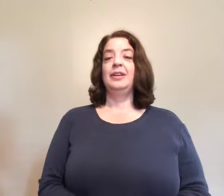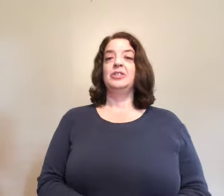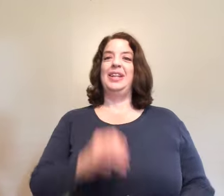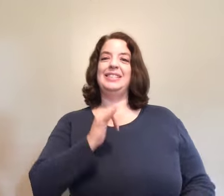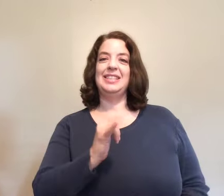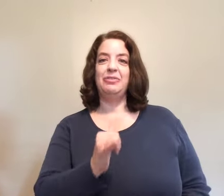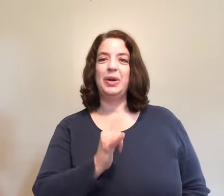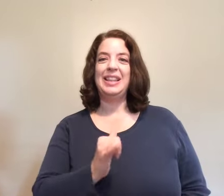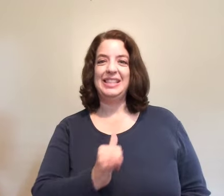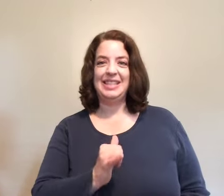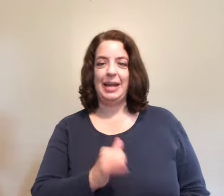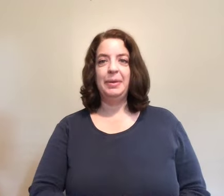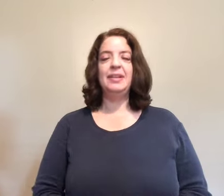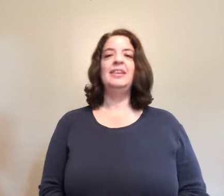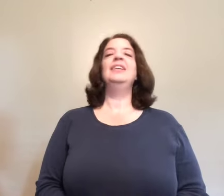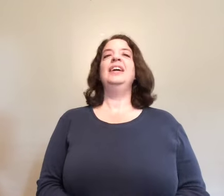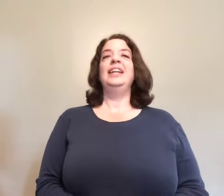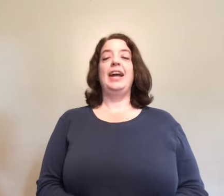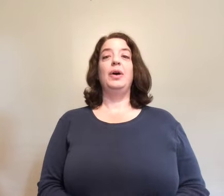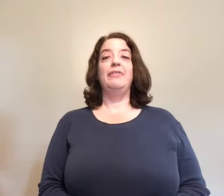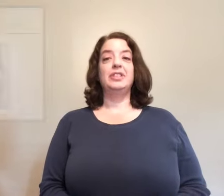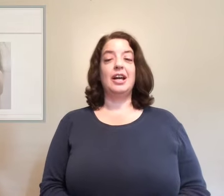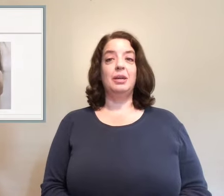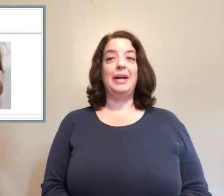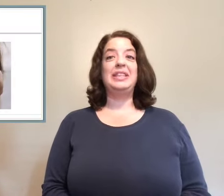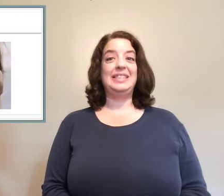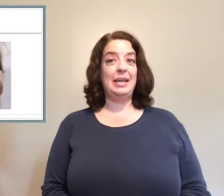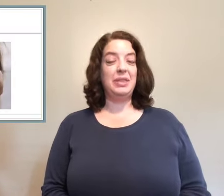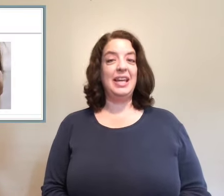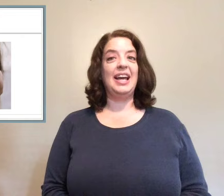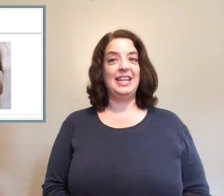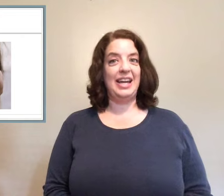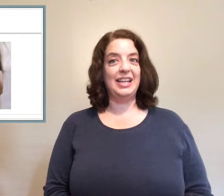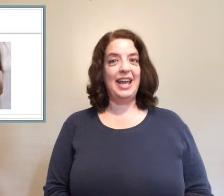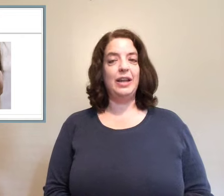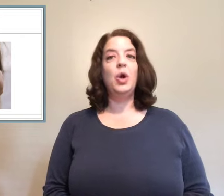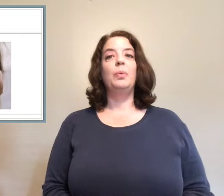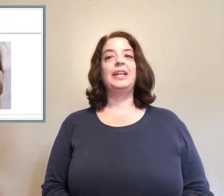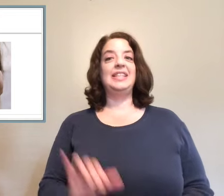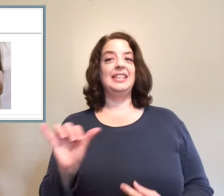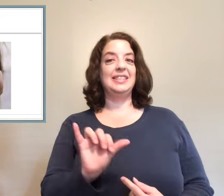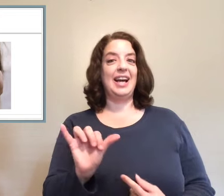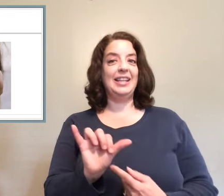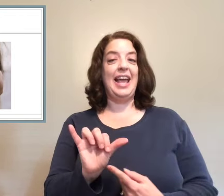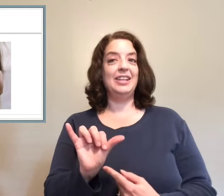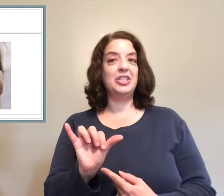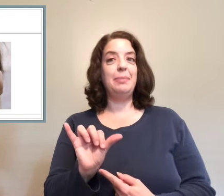So that's the sign for the same. Now, if it's talking about the same thing again and again, we're gonna take the sign, the hand shape